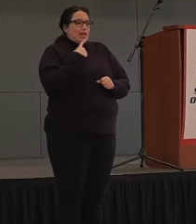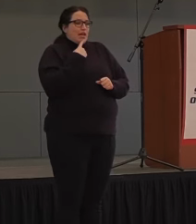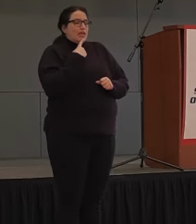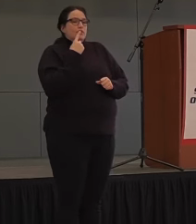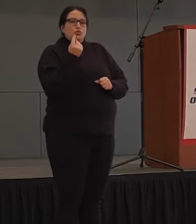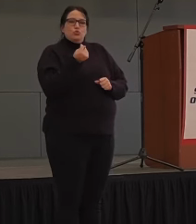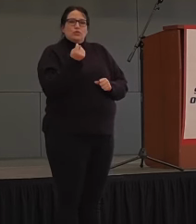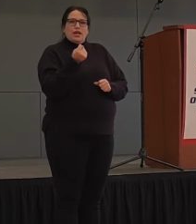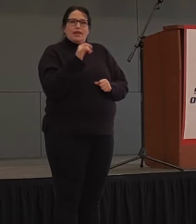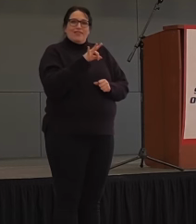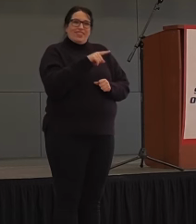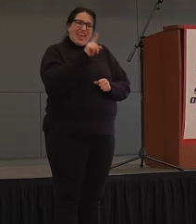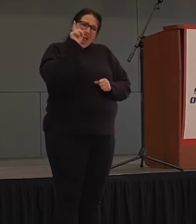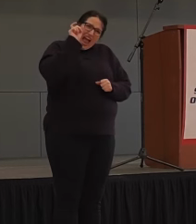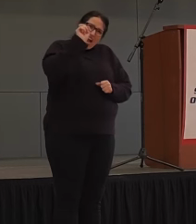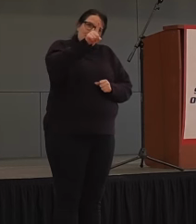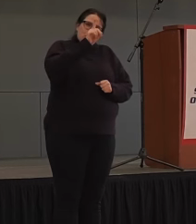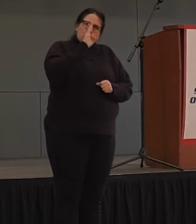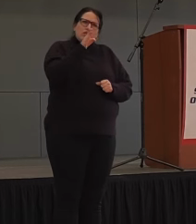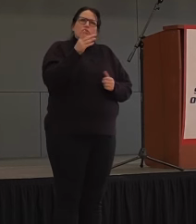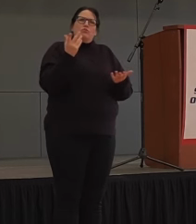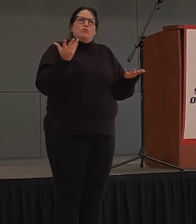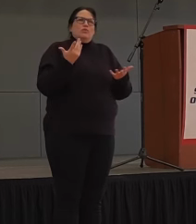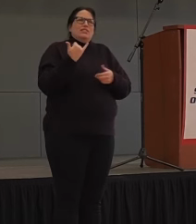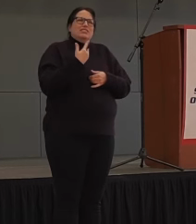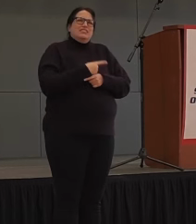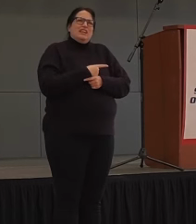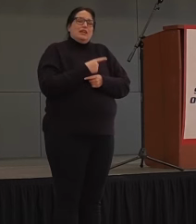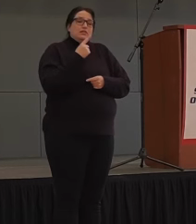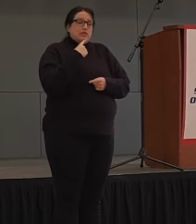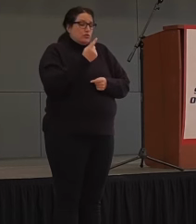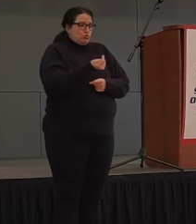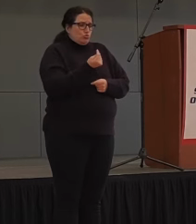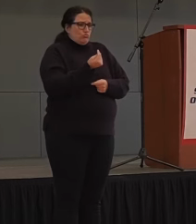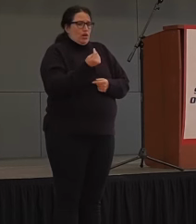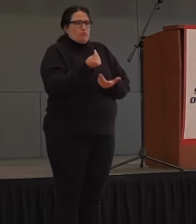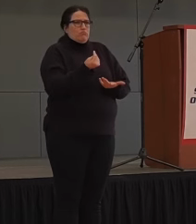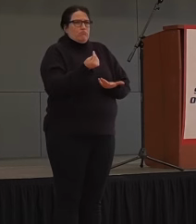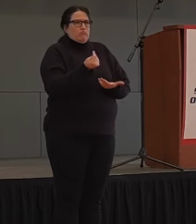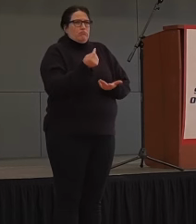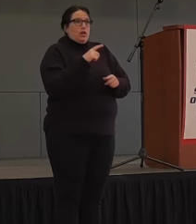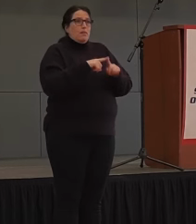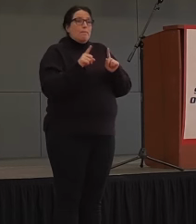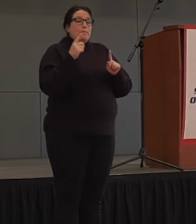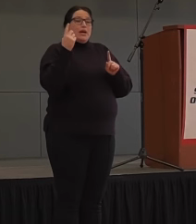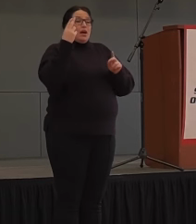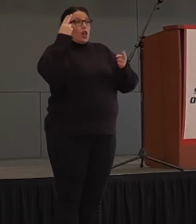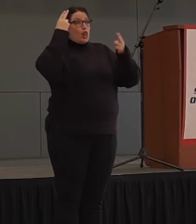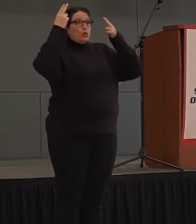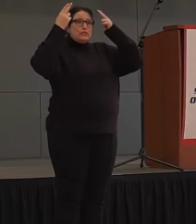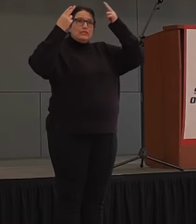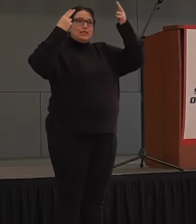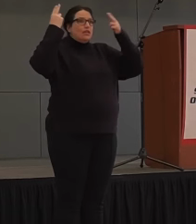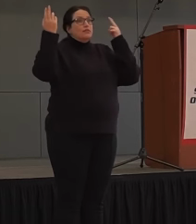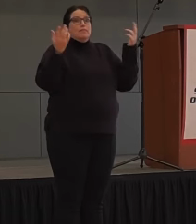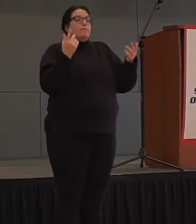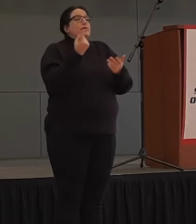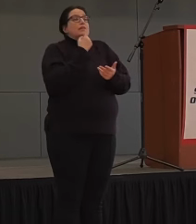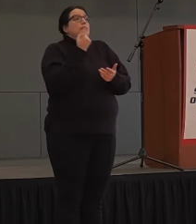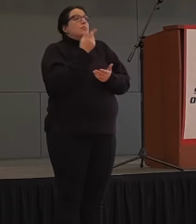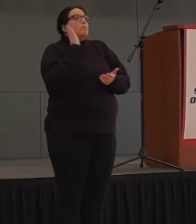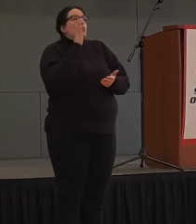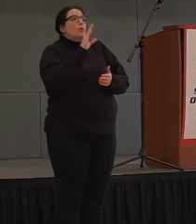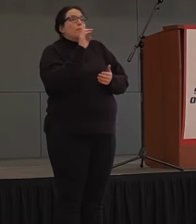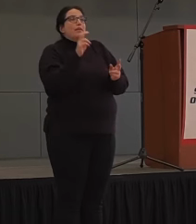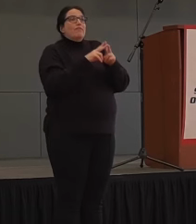thing about hallucinations. Someone might be very upset. They might see some